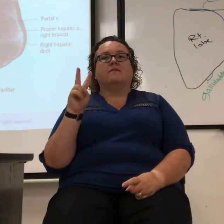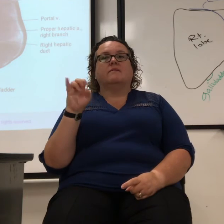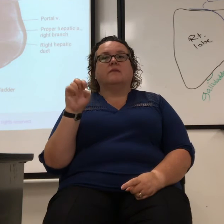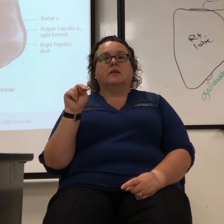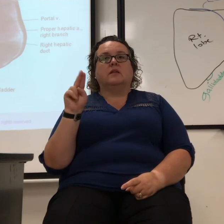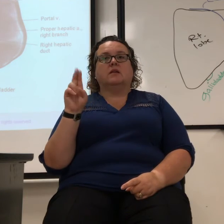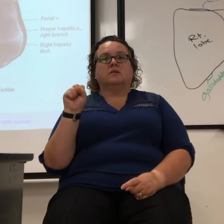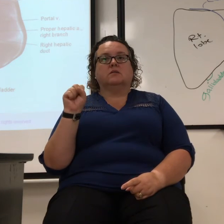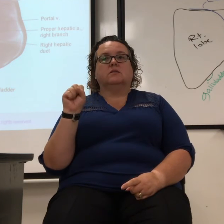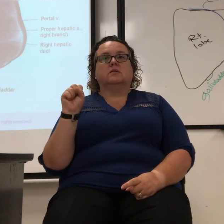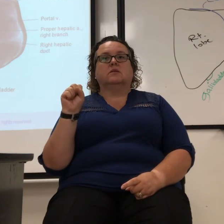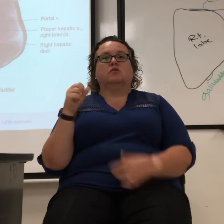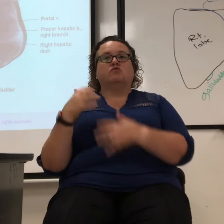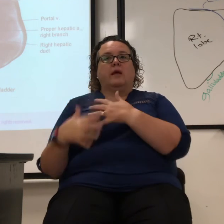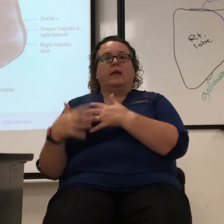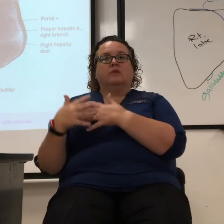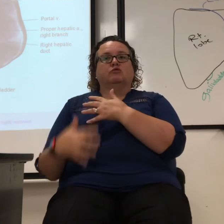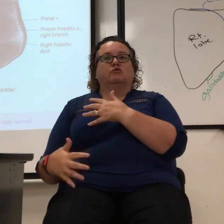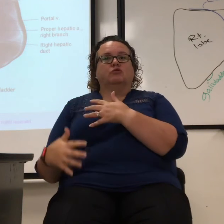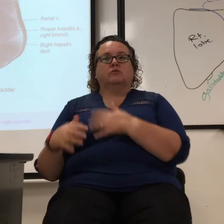supply, single